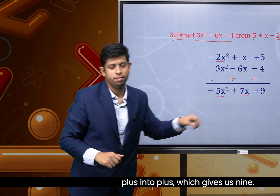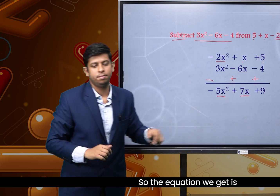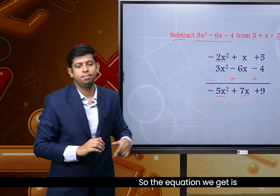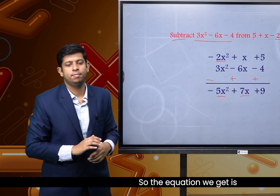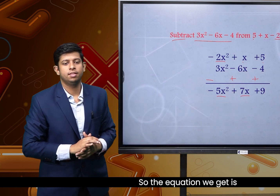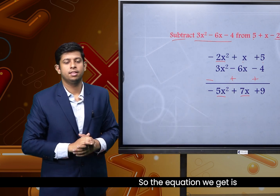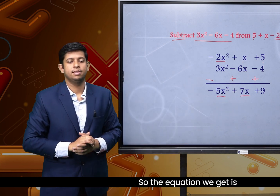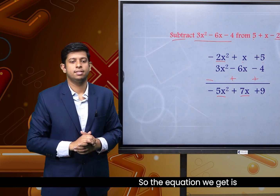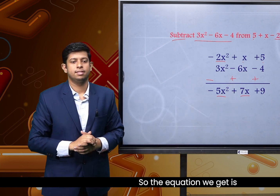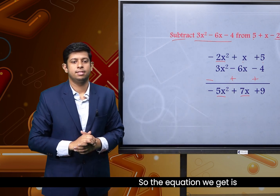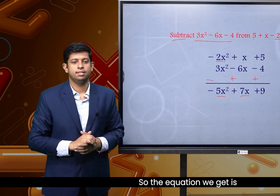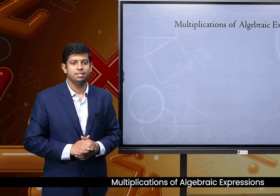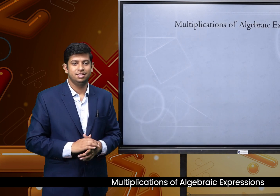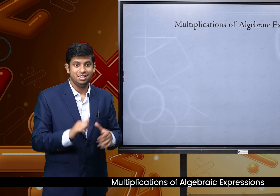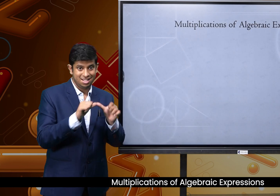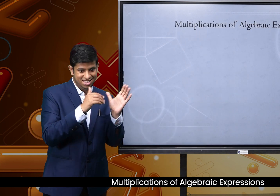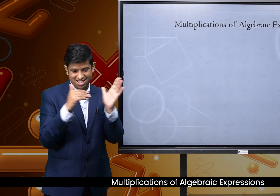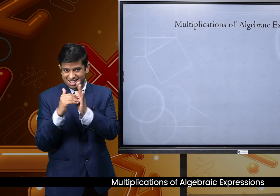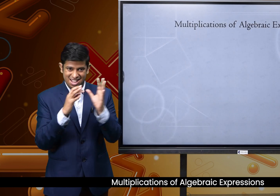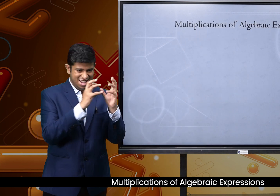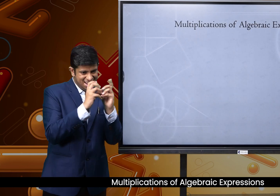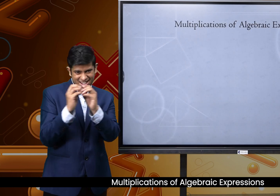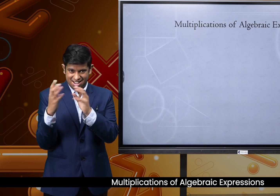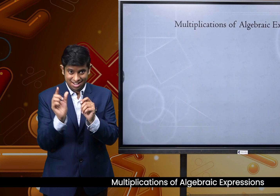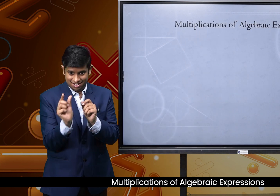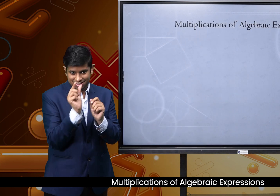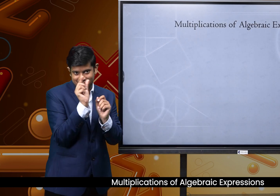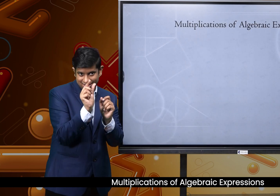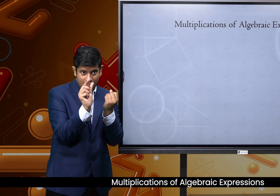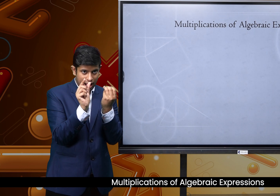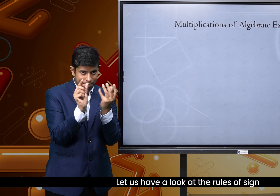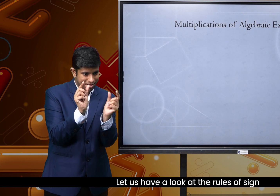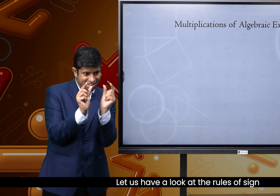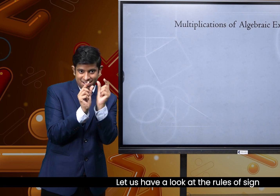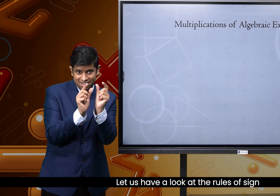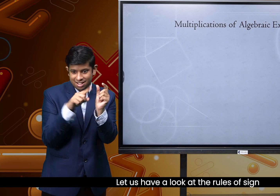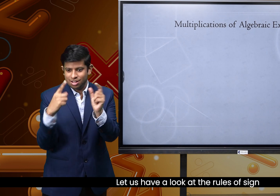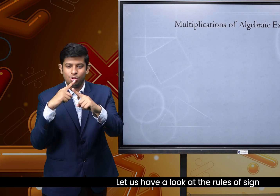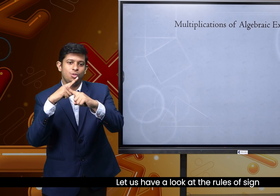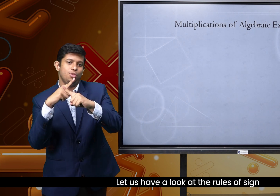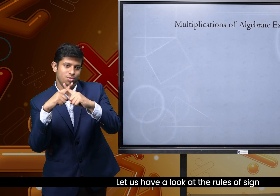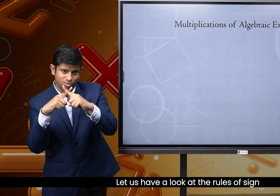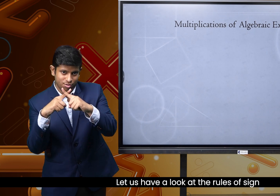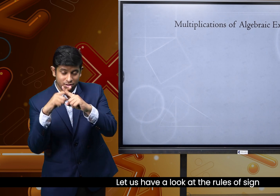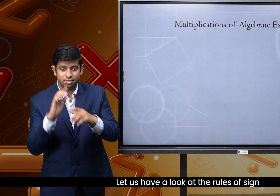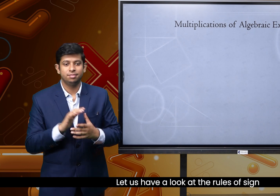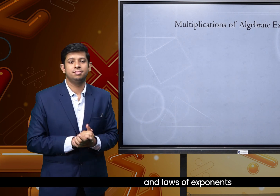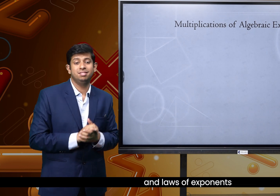So the equation we get is multiplications of algebraic expressions. Let us have a look at the rules of sign and laws